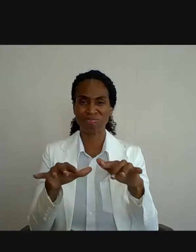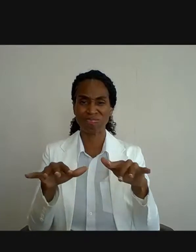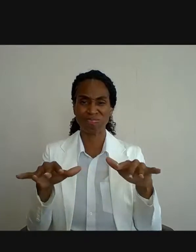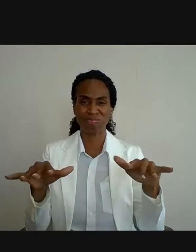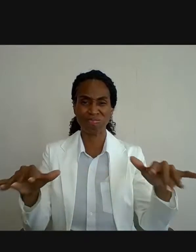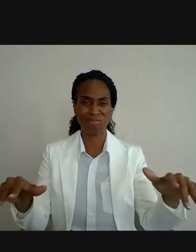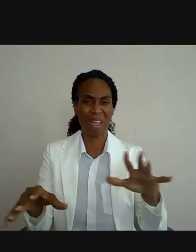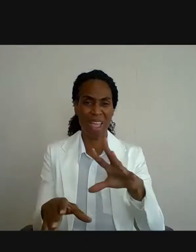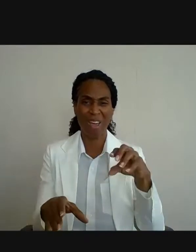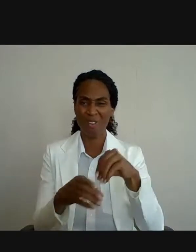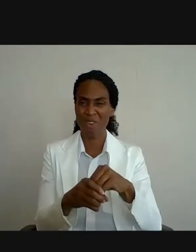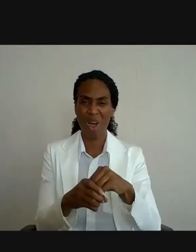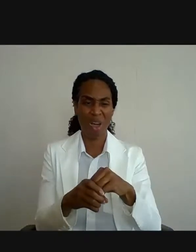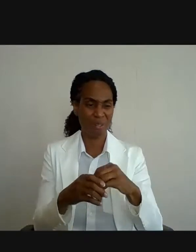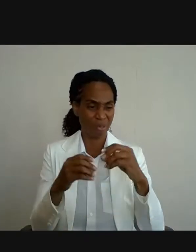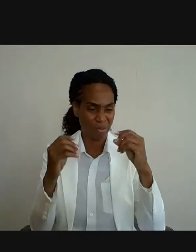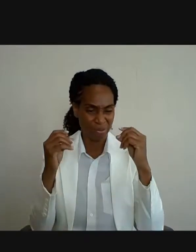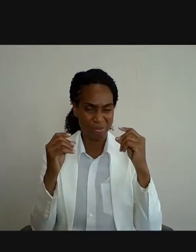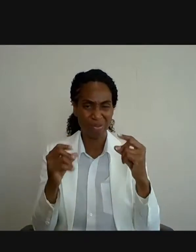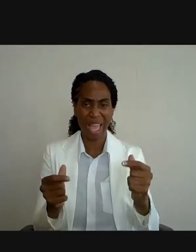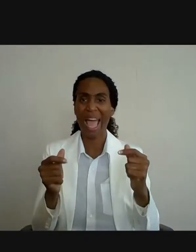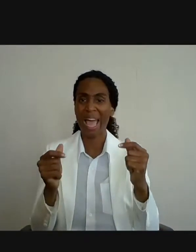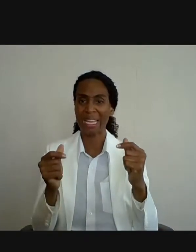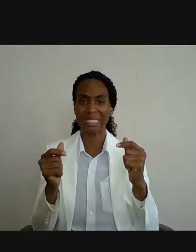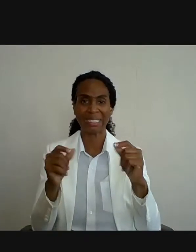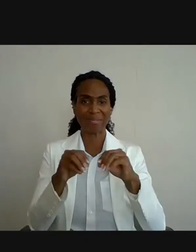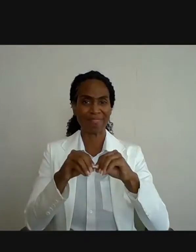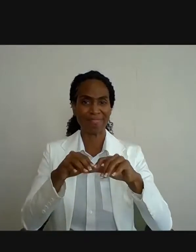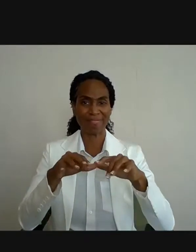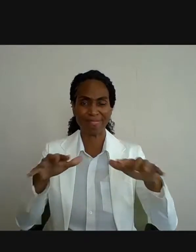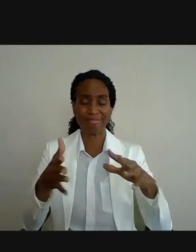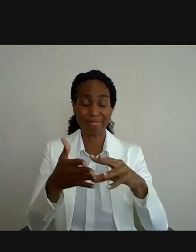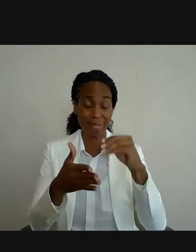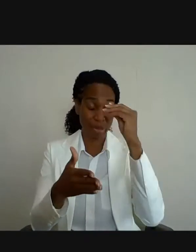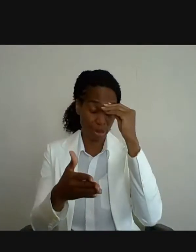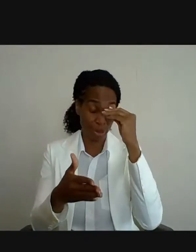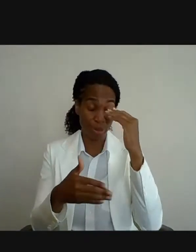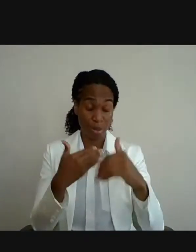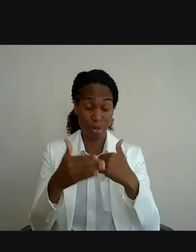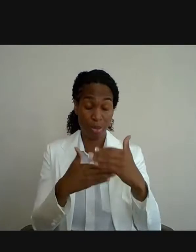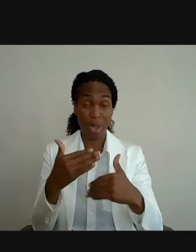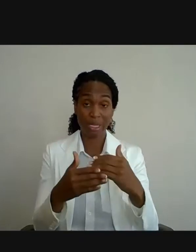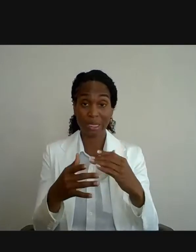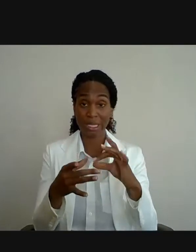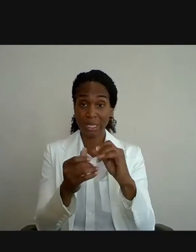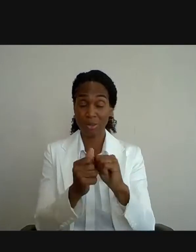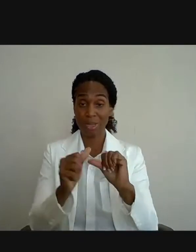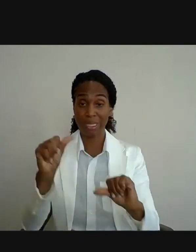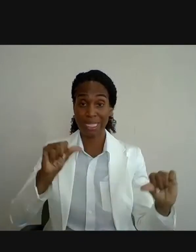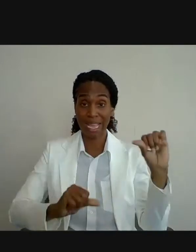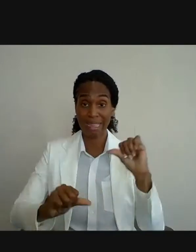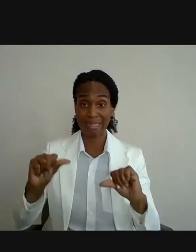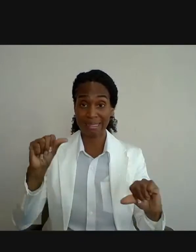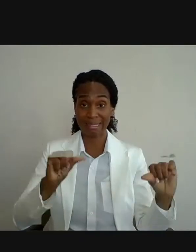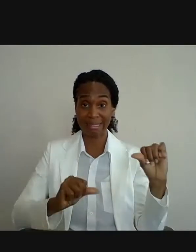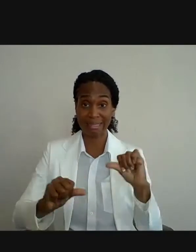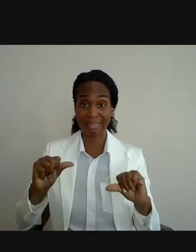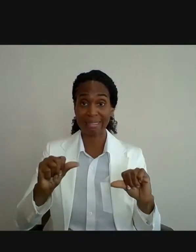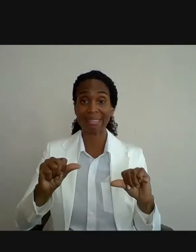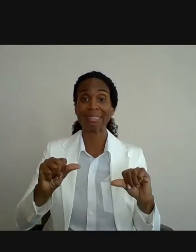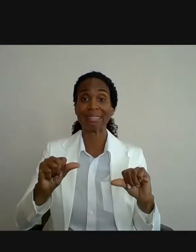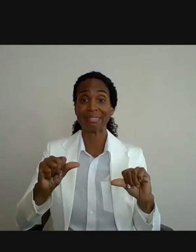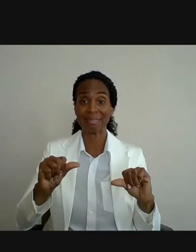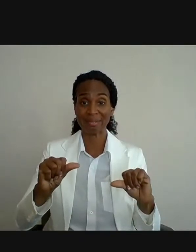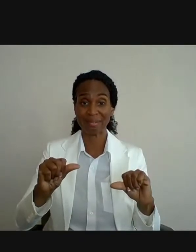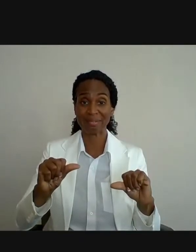evolving rapidly sometimes. It's a learning process of the science. And so based on